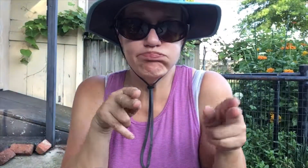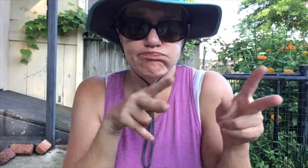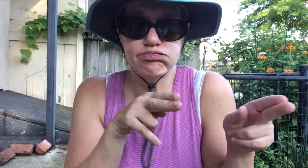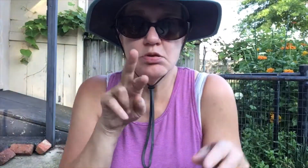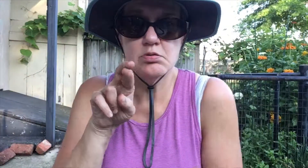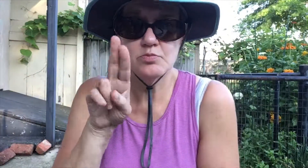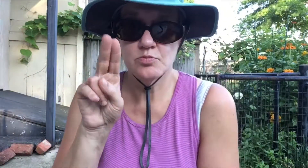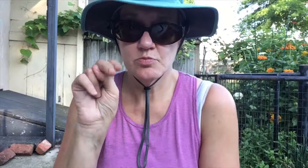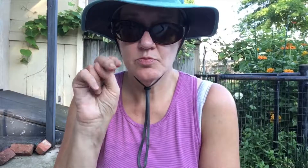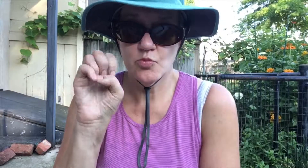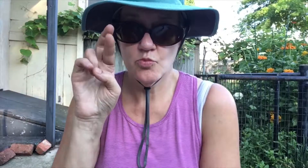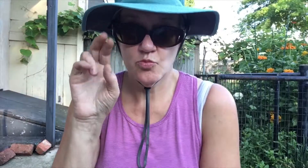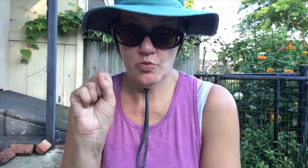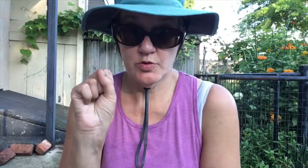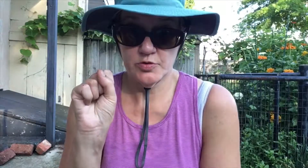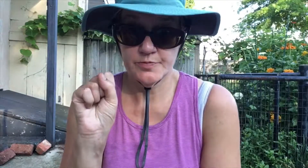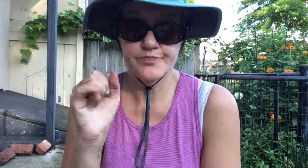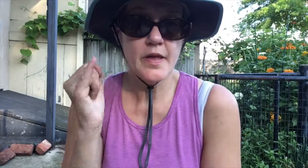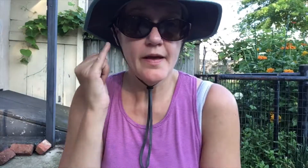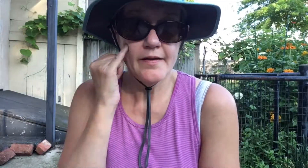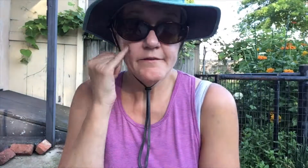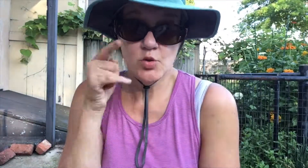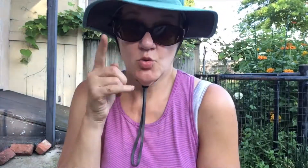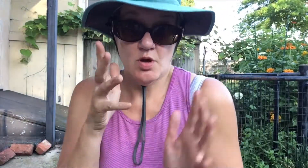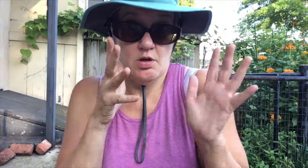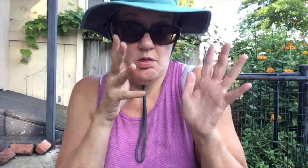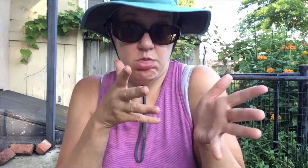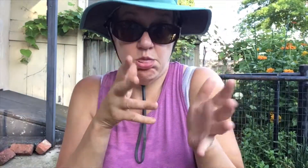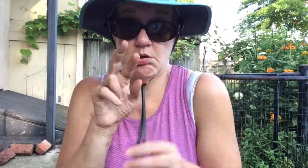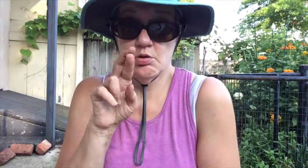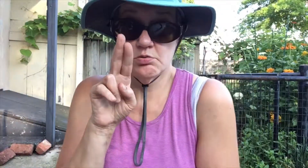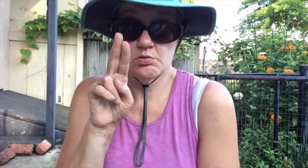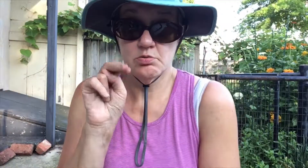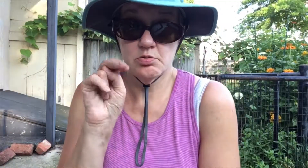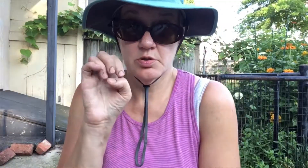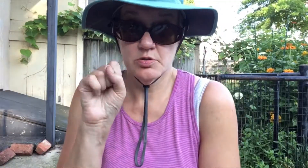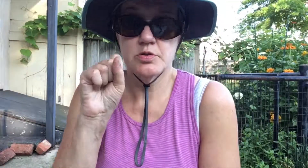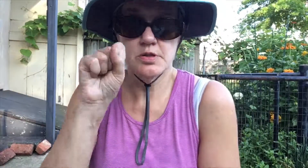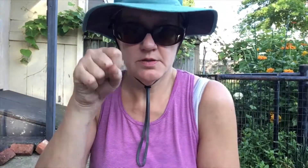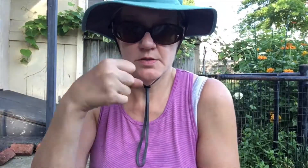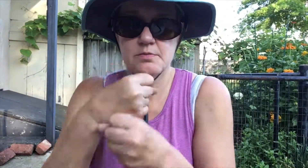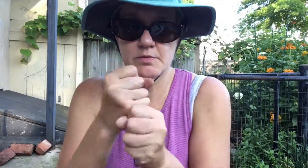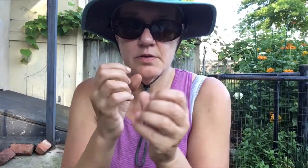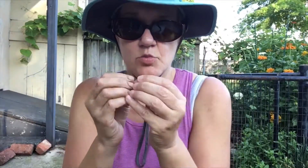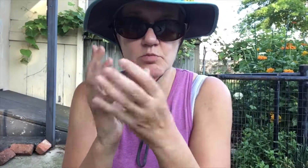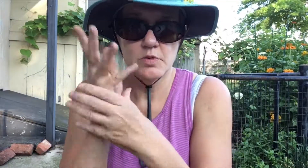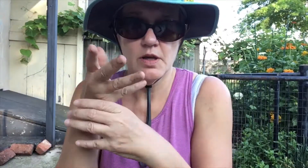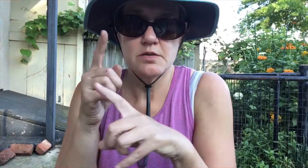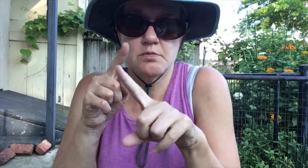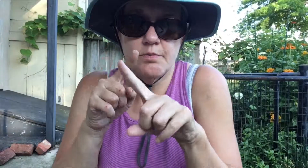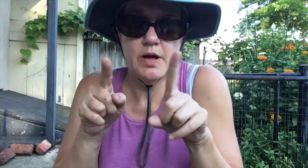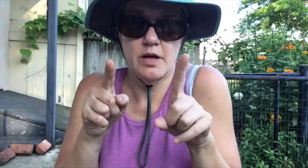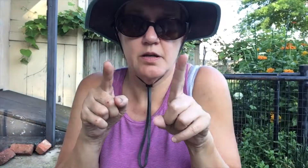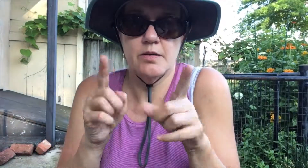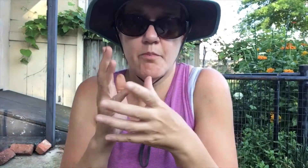to keep the runners cut. So if you leave the runners, yes, those are going to make